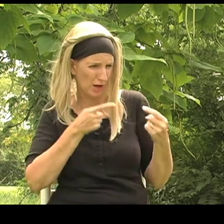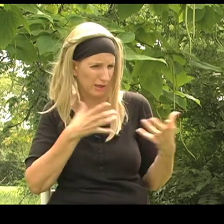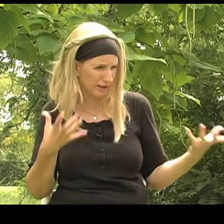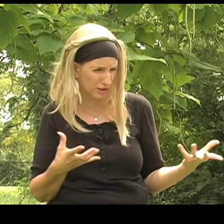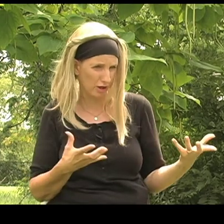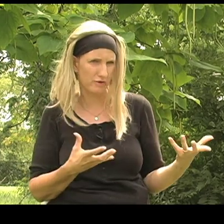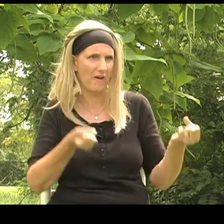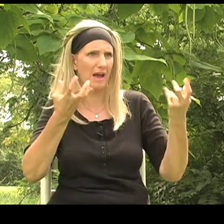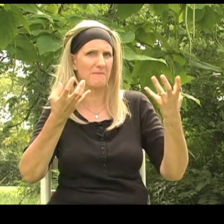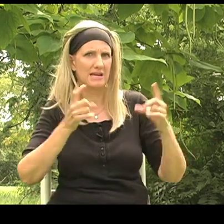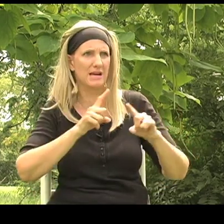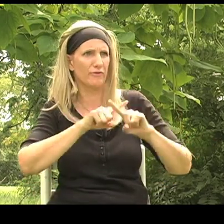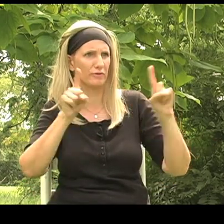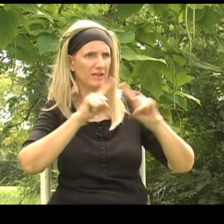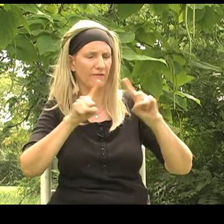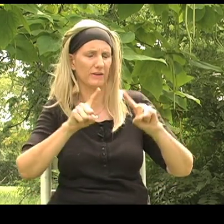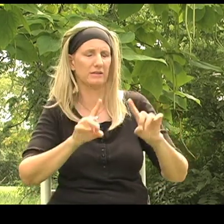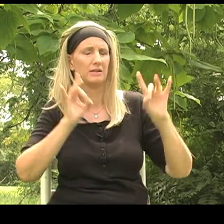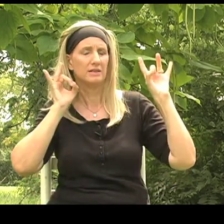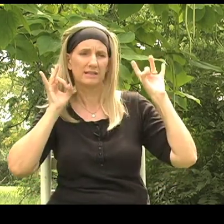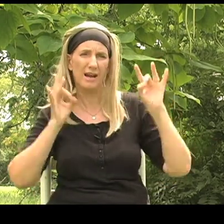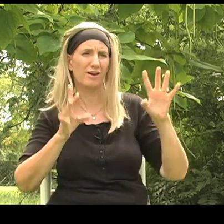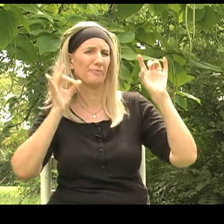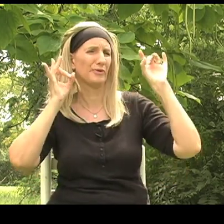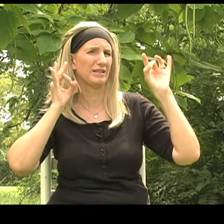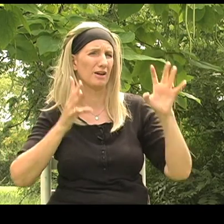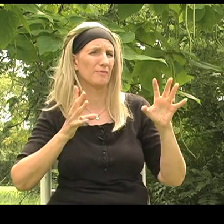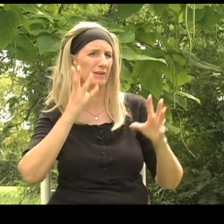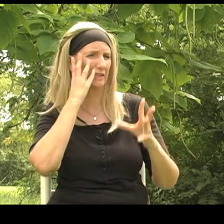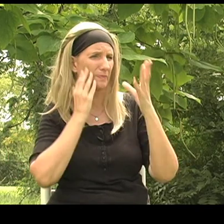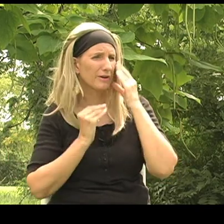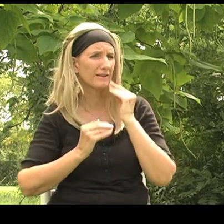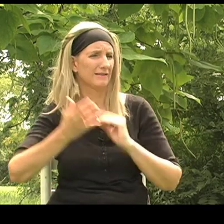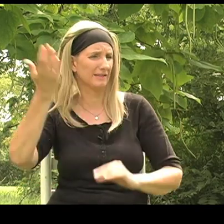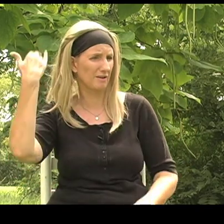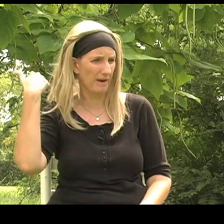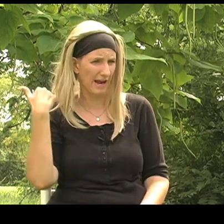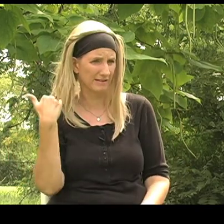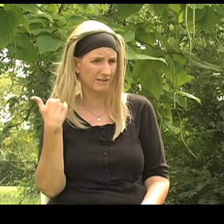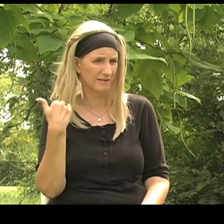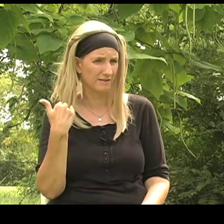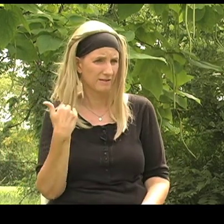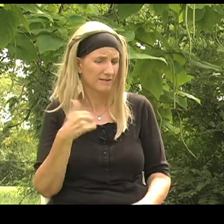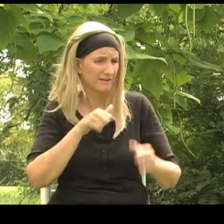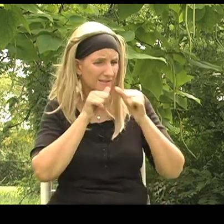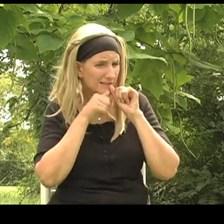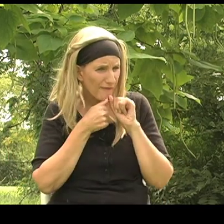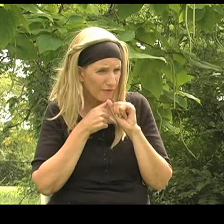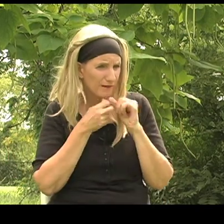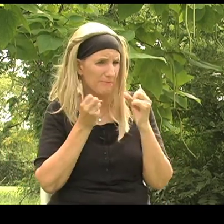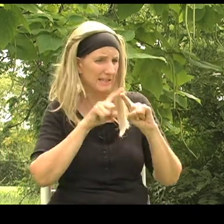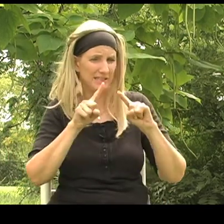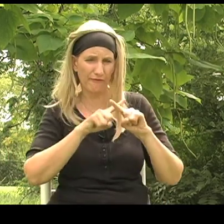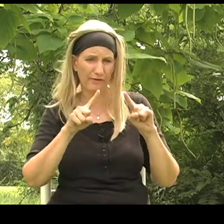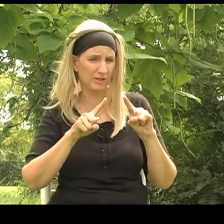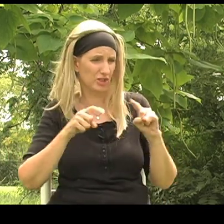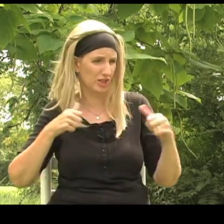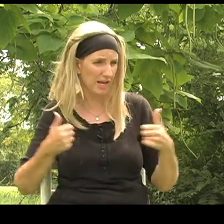struggling so? You've had many other different terrible, terrible experiences in the past. Suffering many different